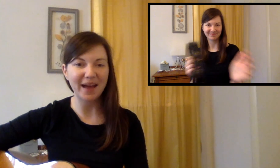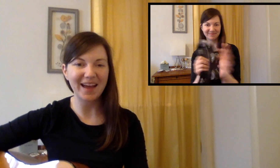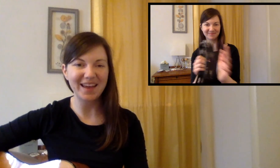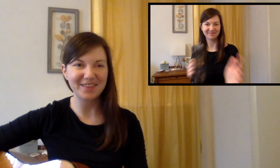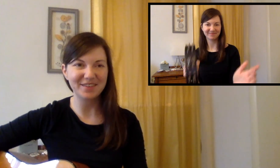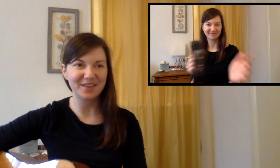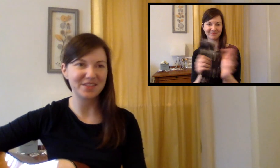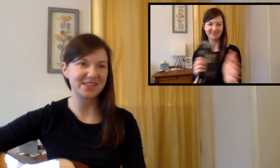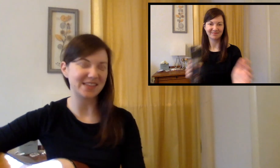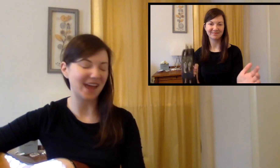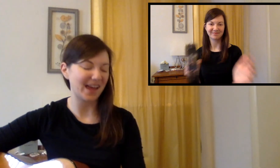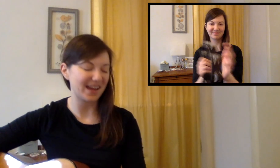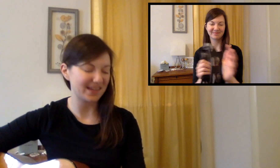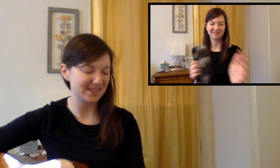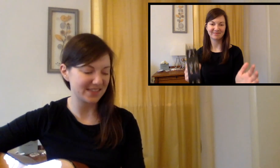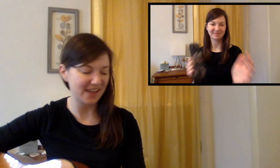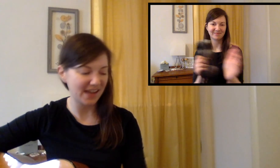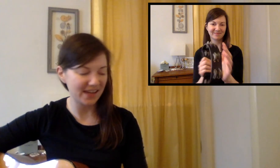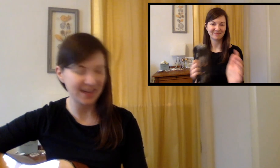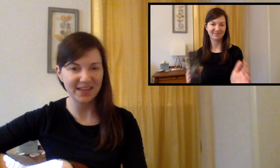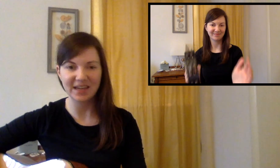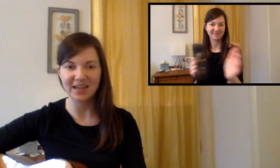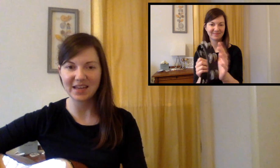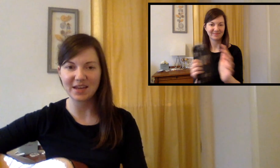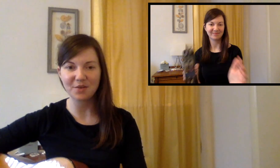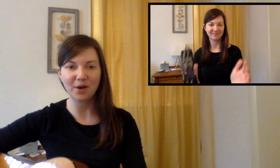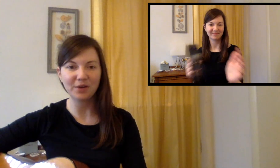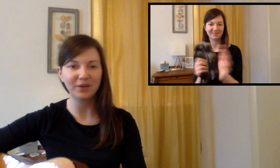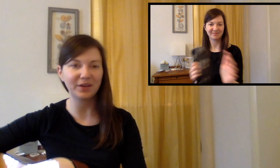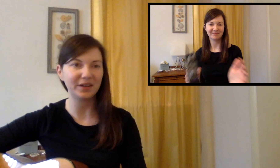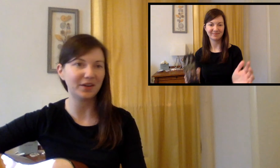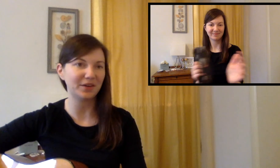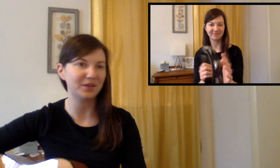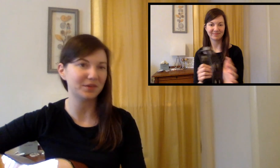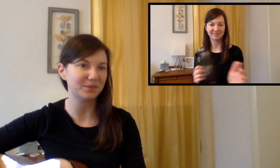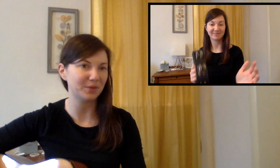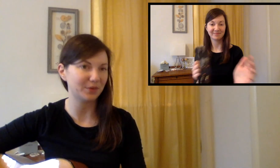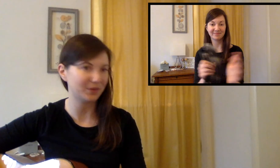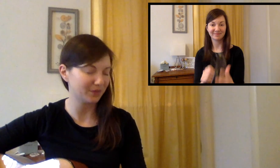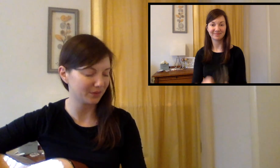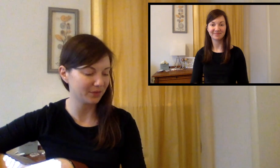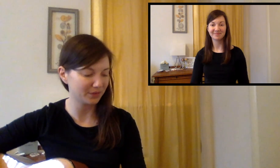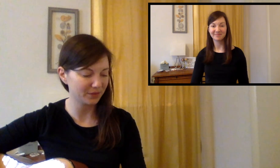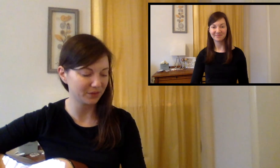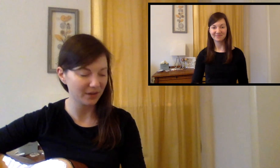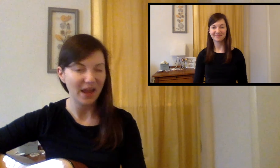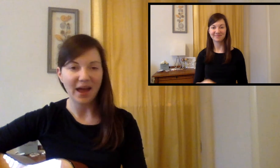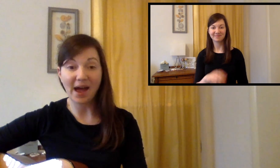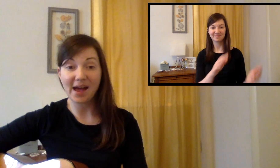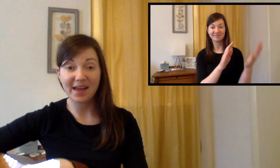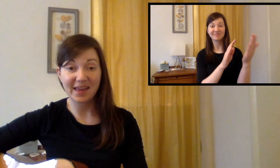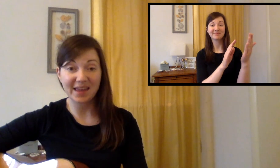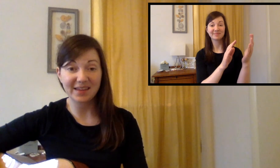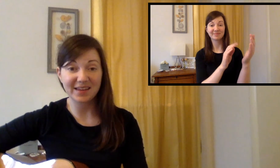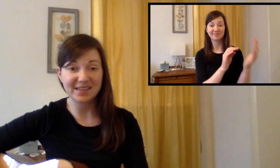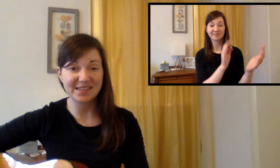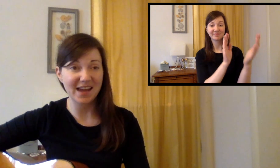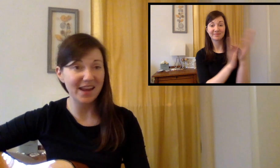by the riverside and study war no more. I ain't gonna study